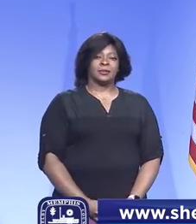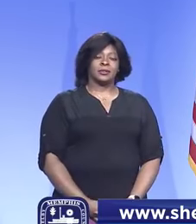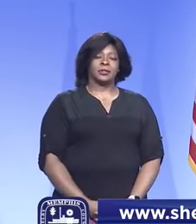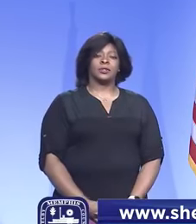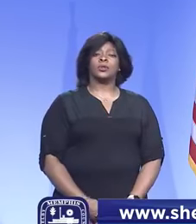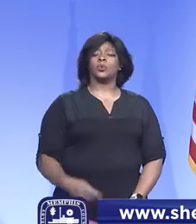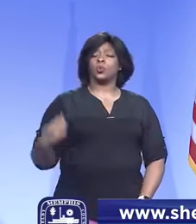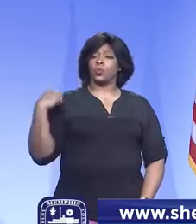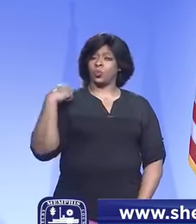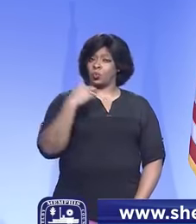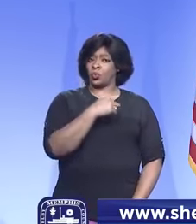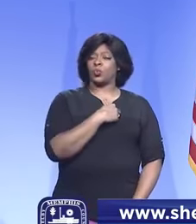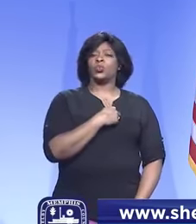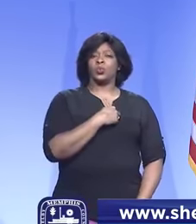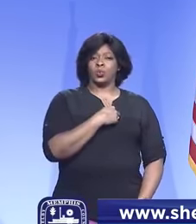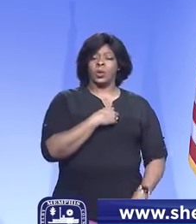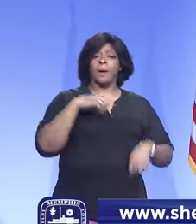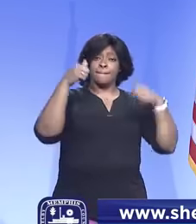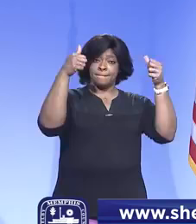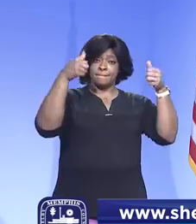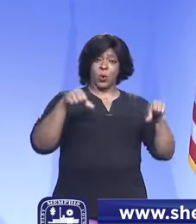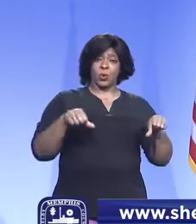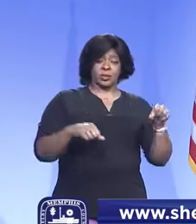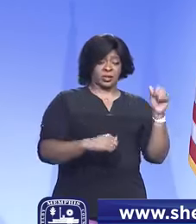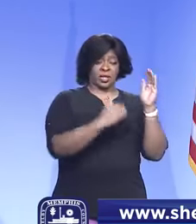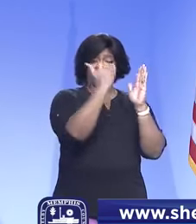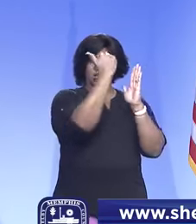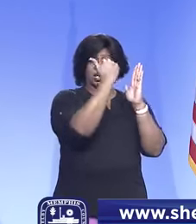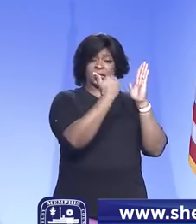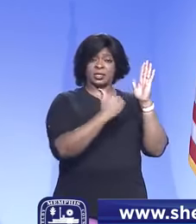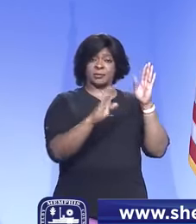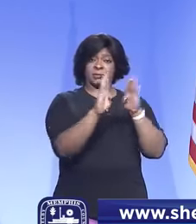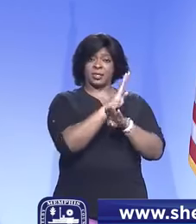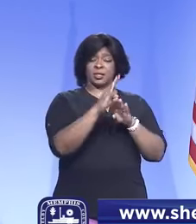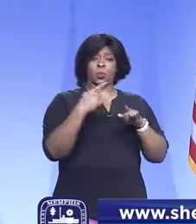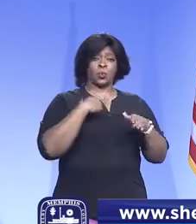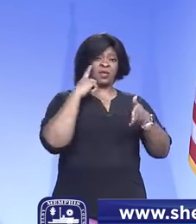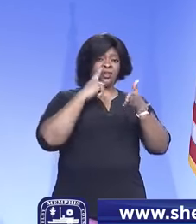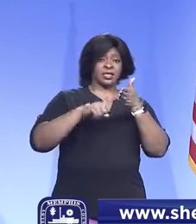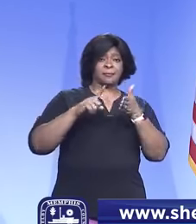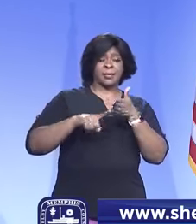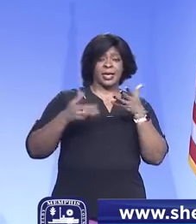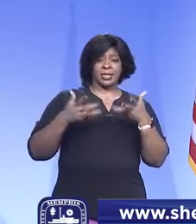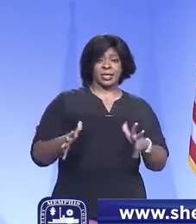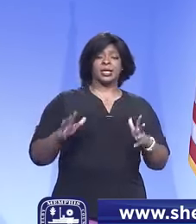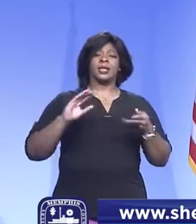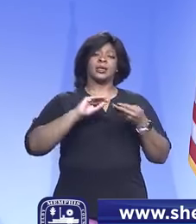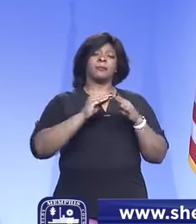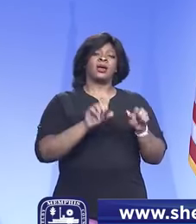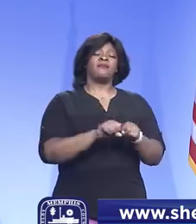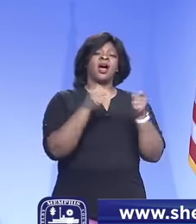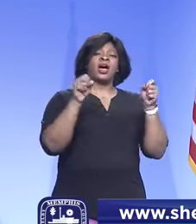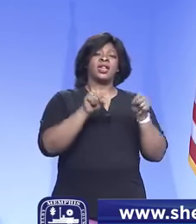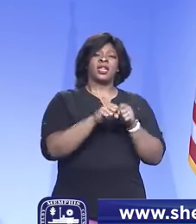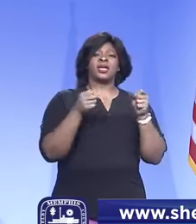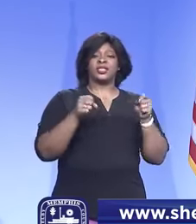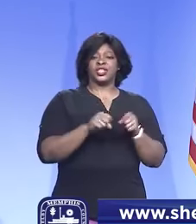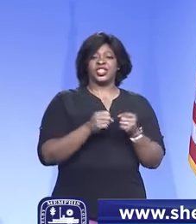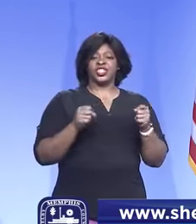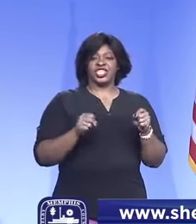And we also post a list of businesses that we inspect and the number of violations